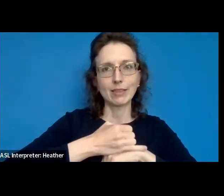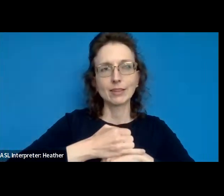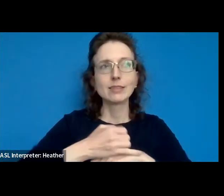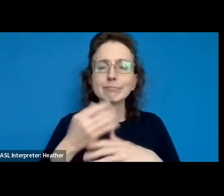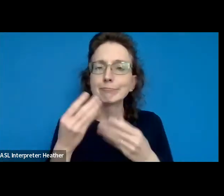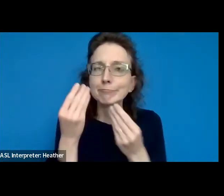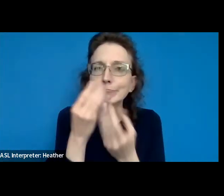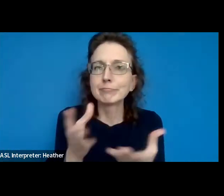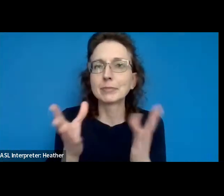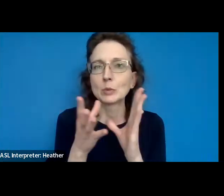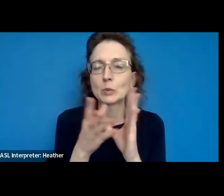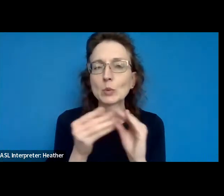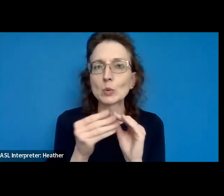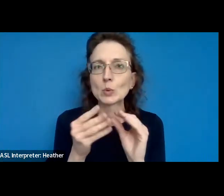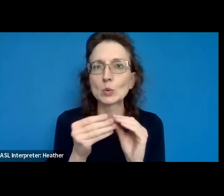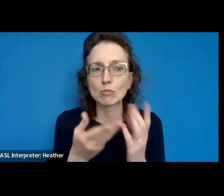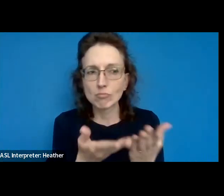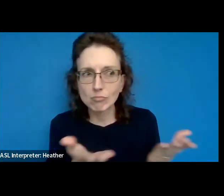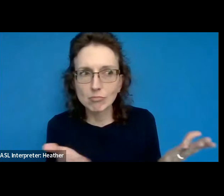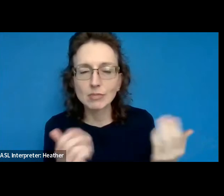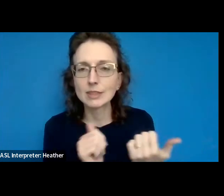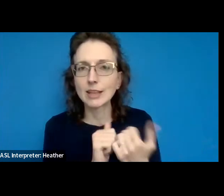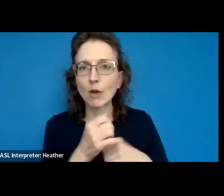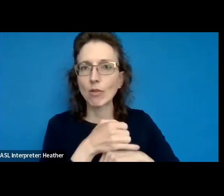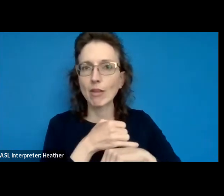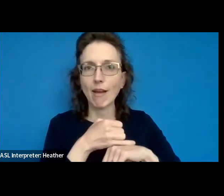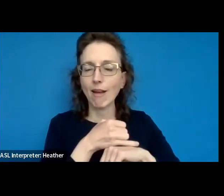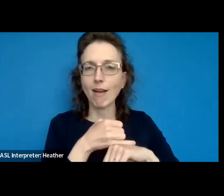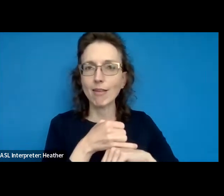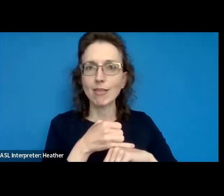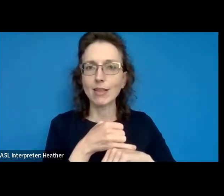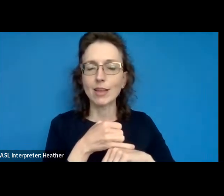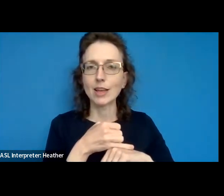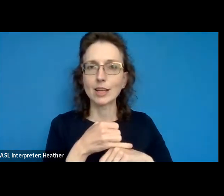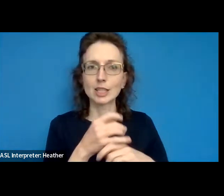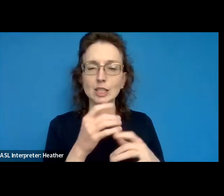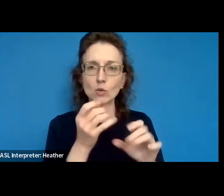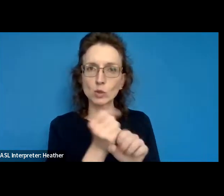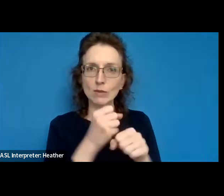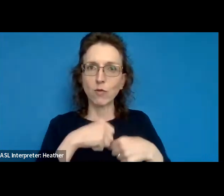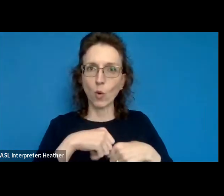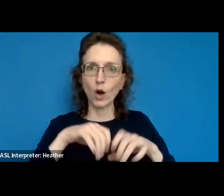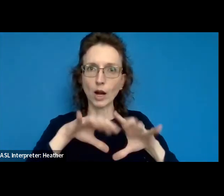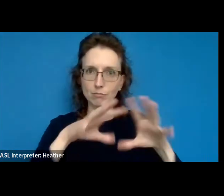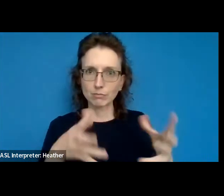about, you know, this is how the islands was formed.